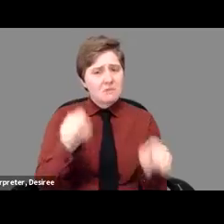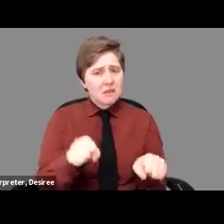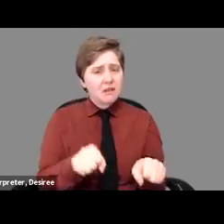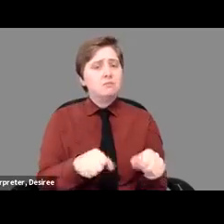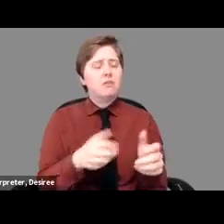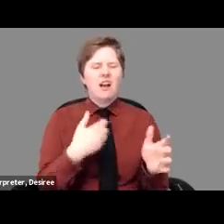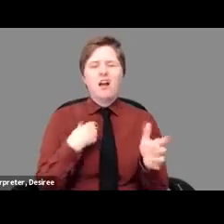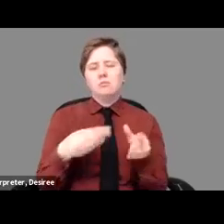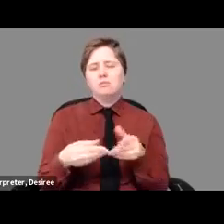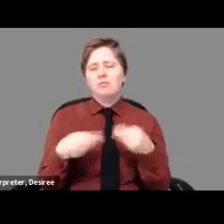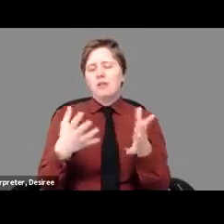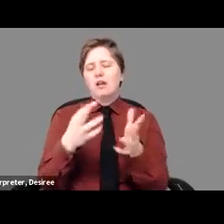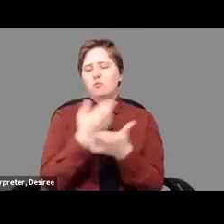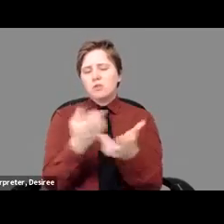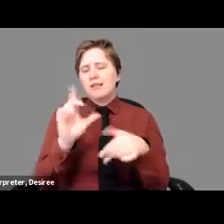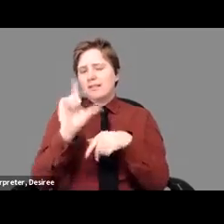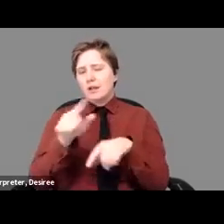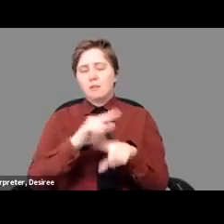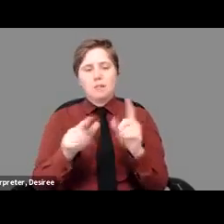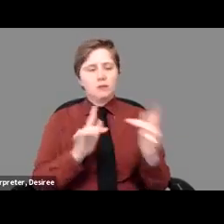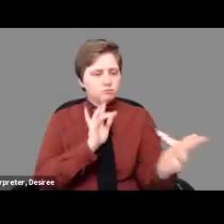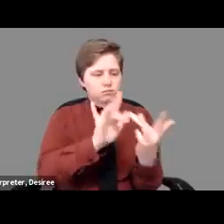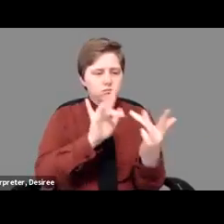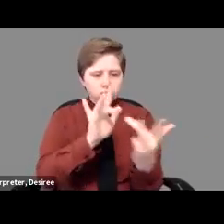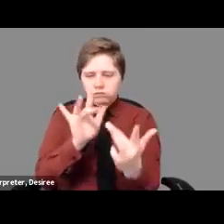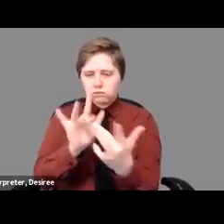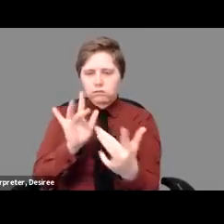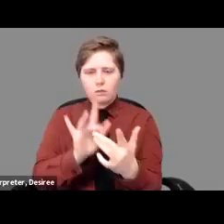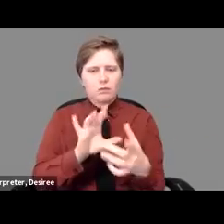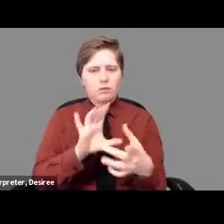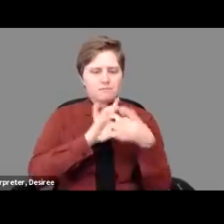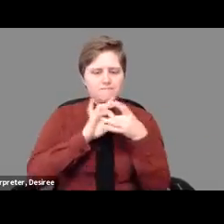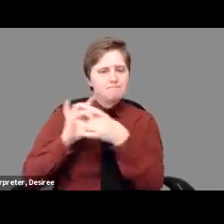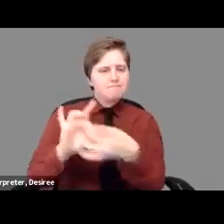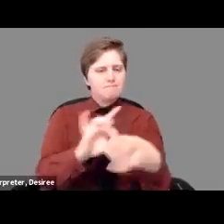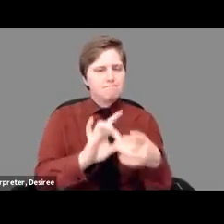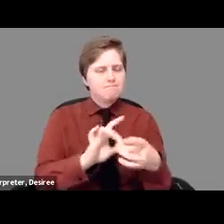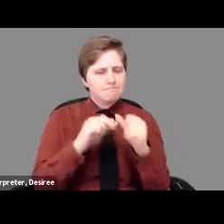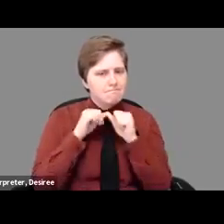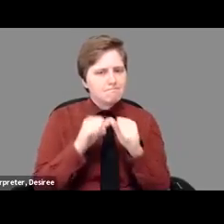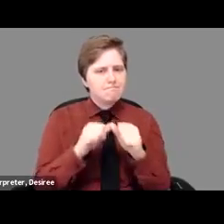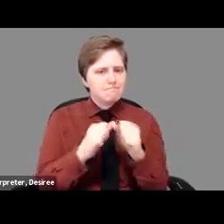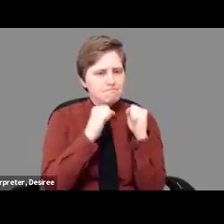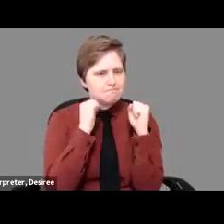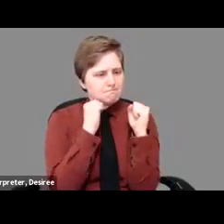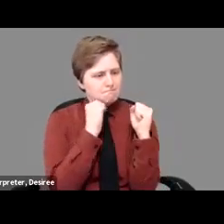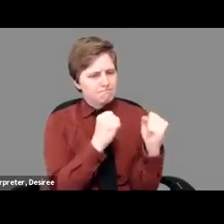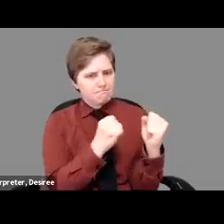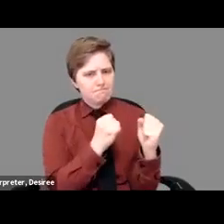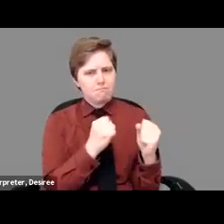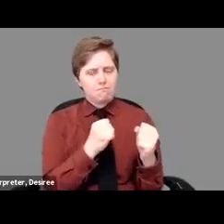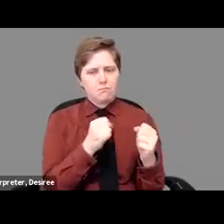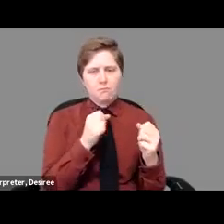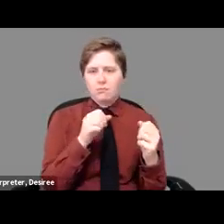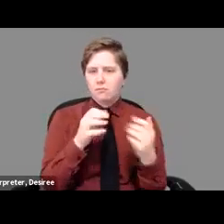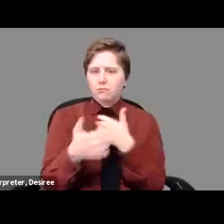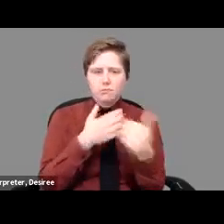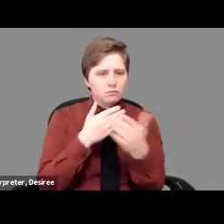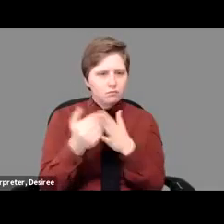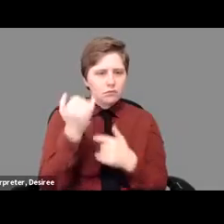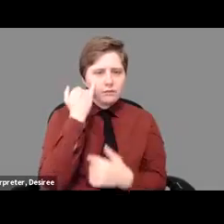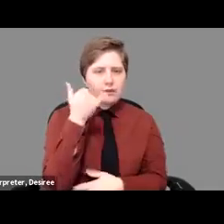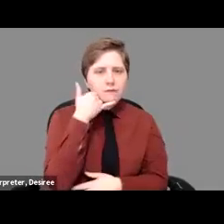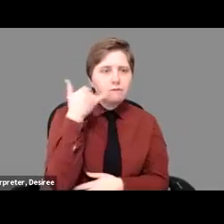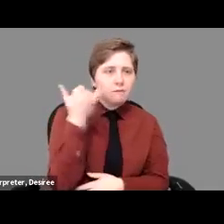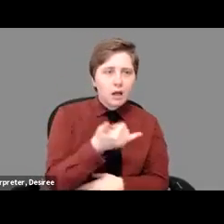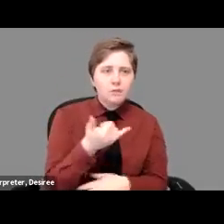to reach out and make those connections and keep those connections virtually, whether you do it by